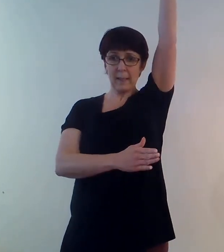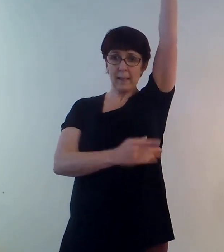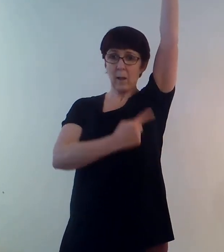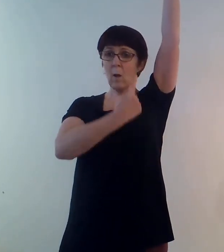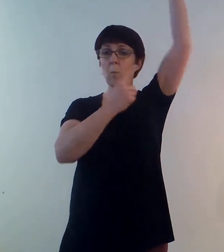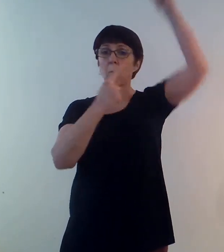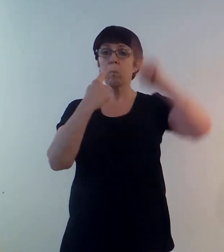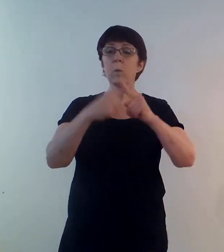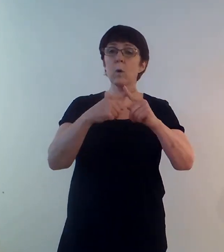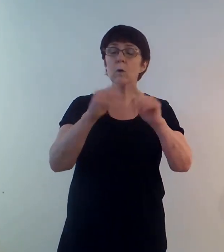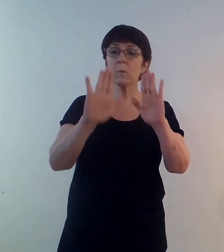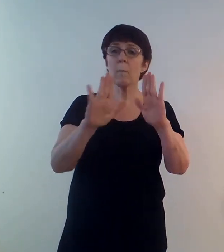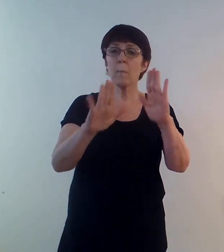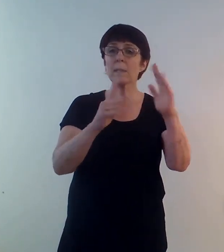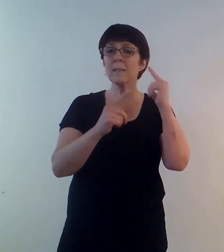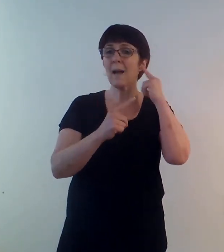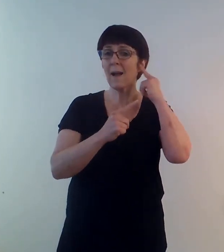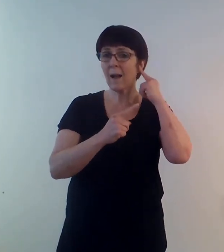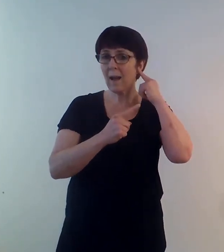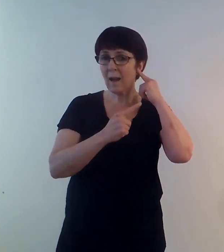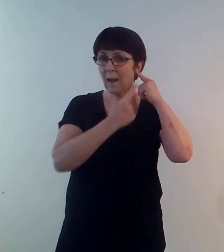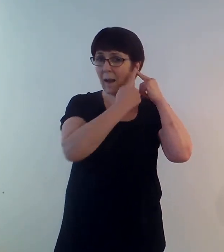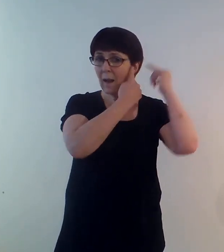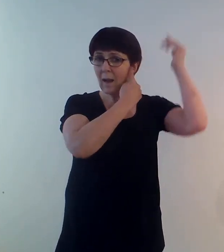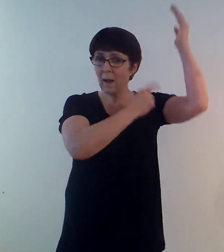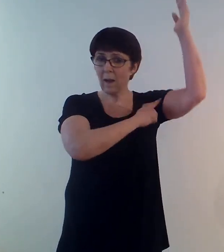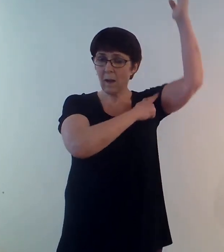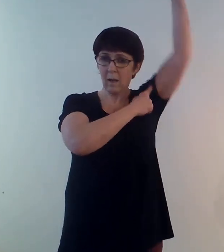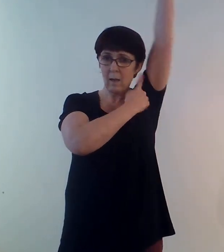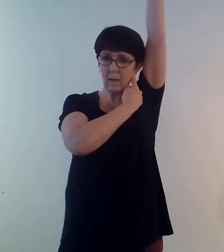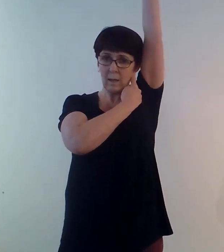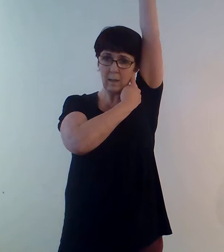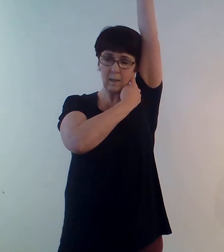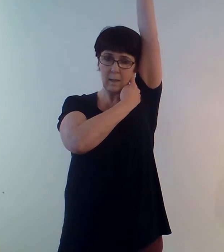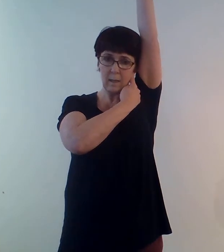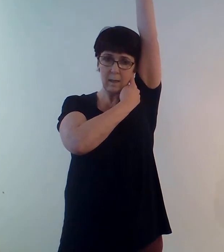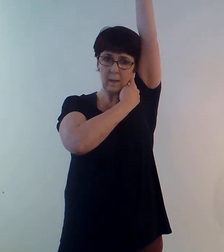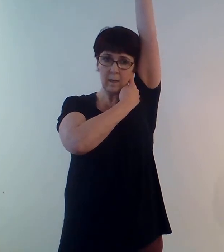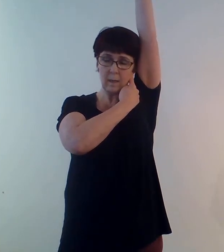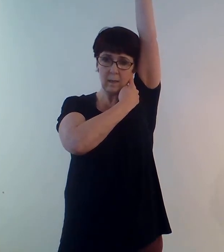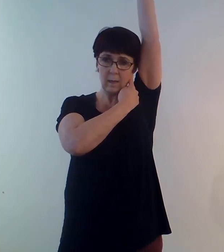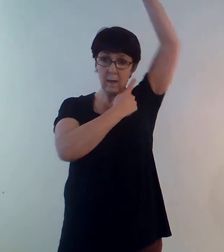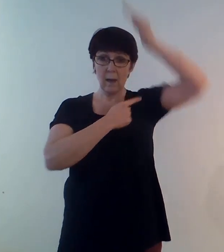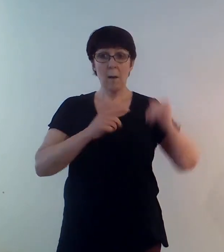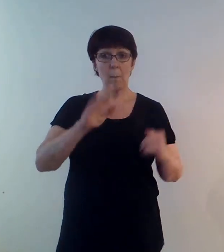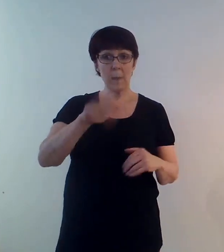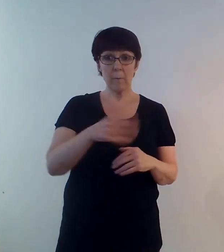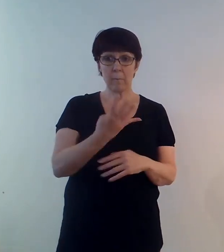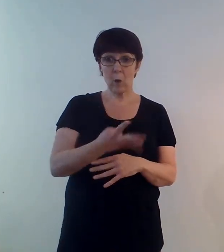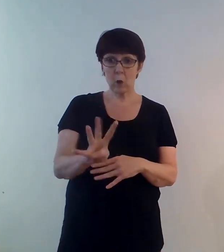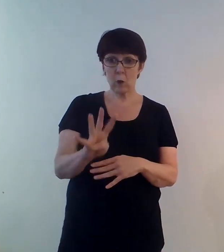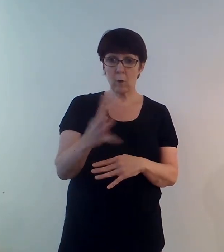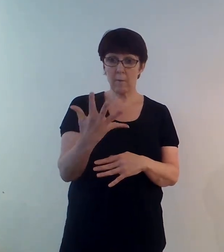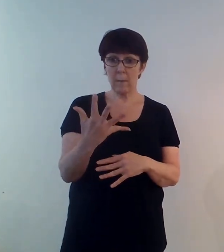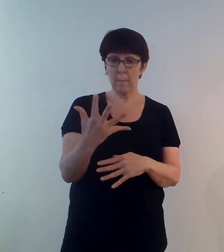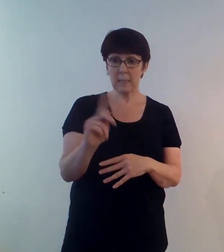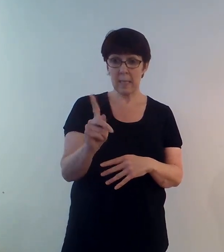tucking that bum under so our lower back's pressed against the wall. It will be for 45 seconds quite challenging. Next we move on to the